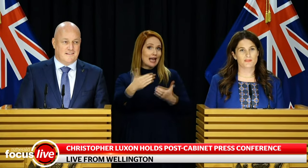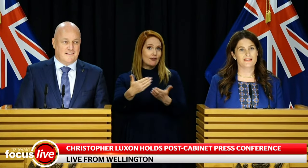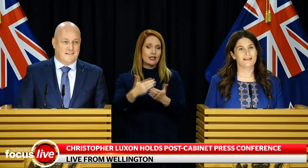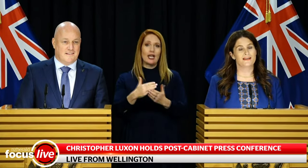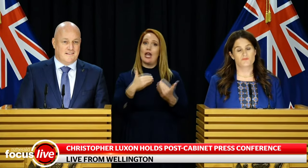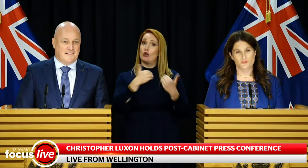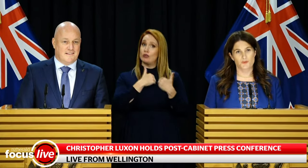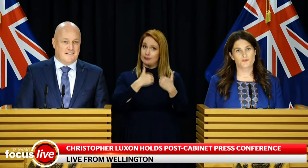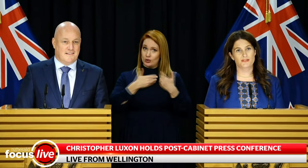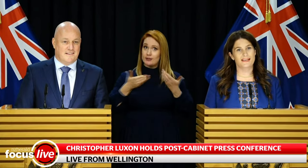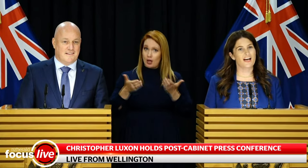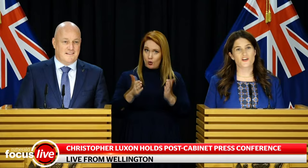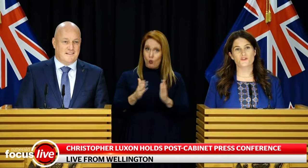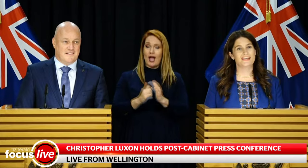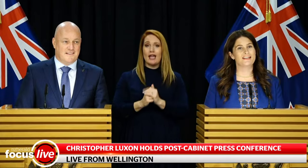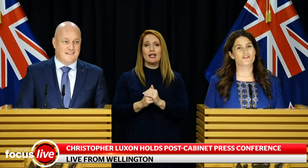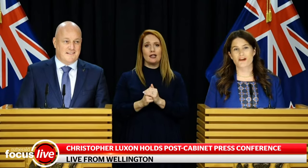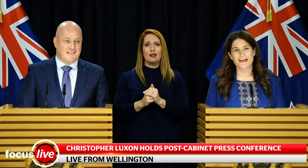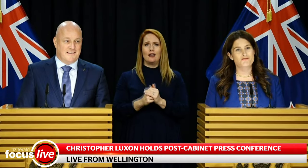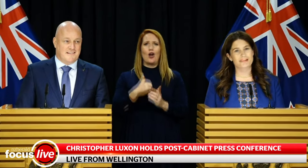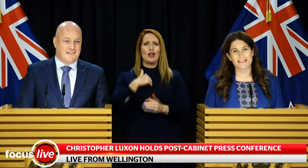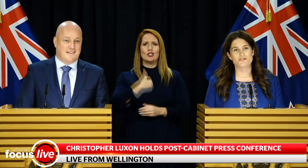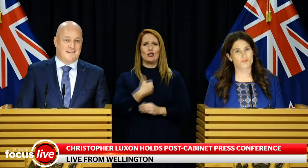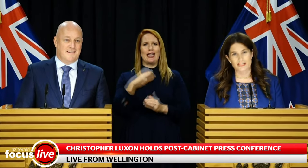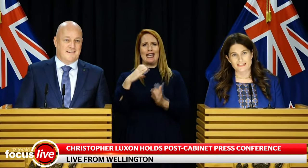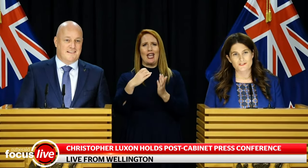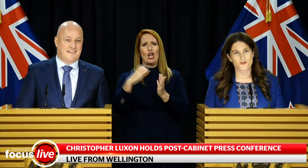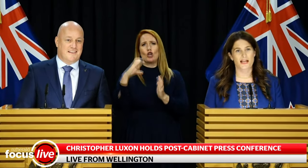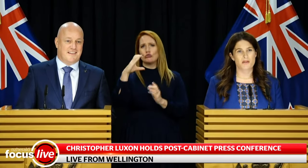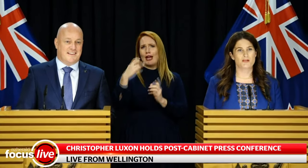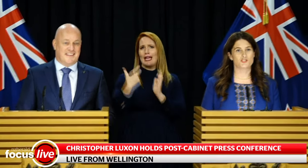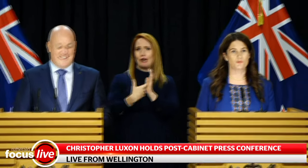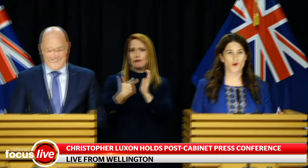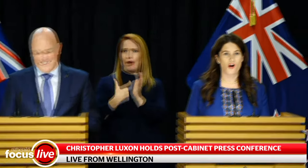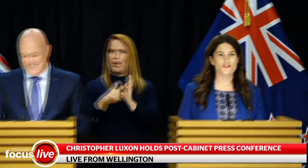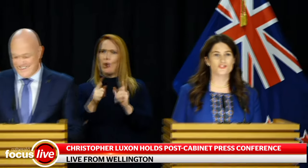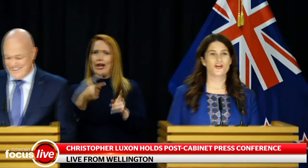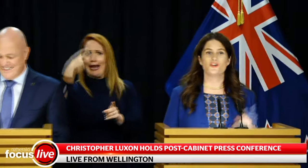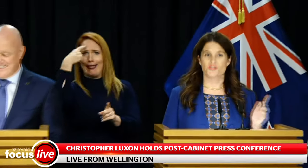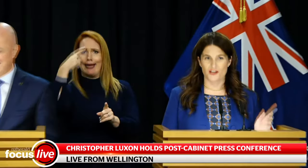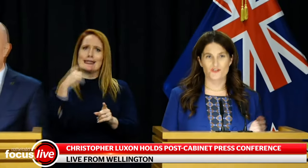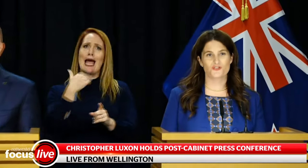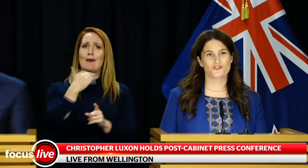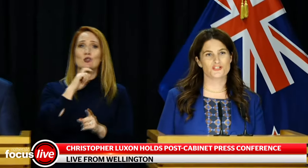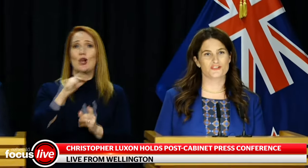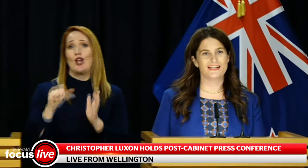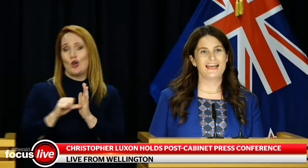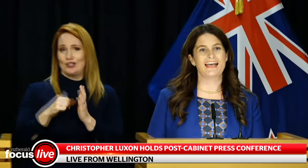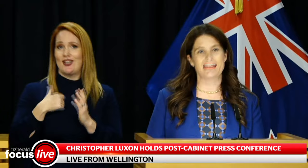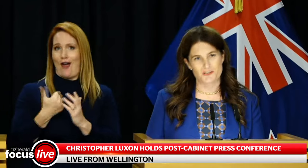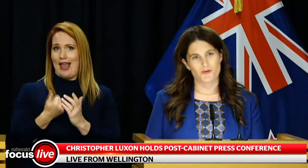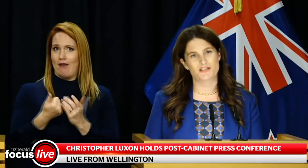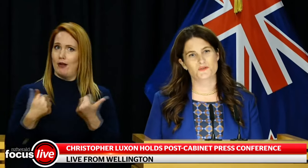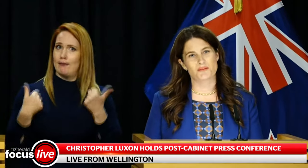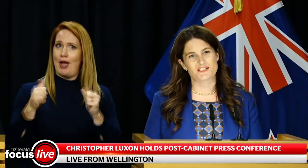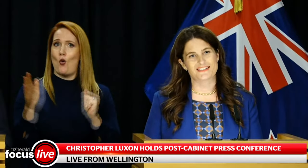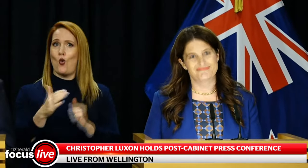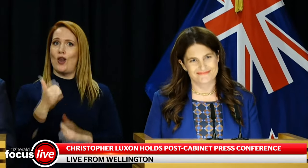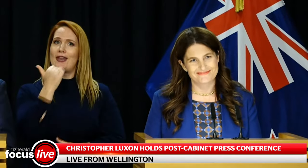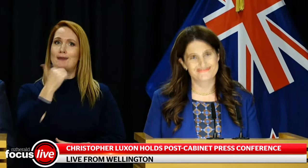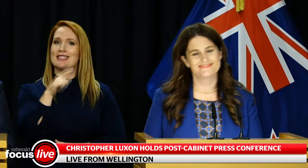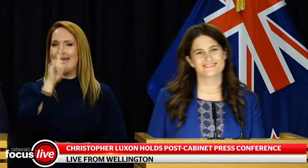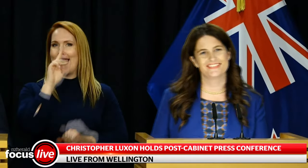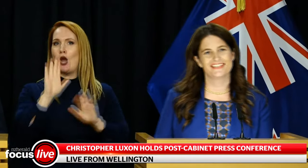it responsibly, and I don't need Craig Rennie's reckons on how much it will cost, because I've got the Treasury, and he can wait till the